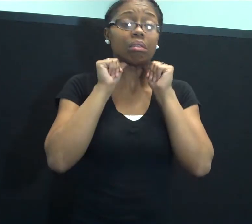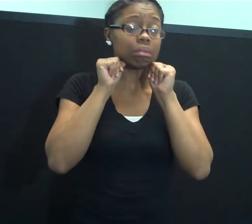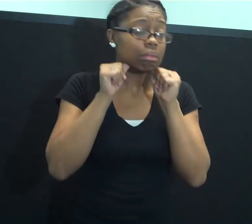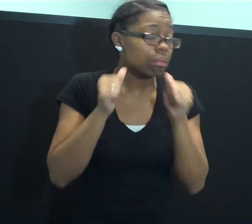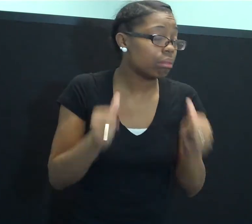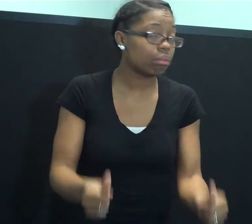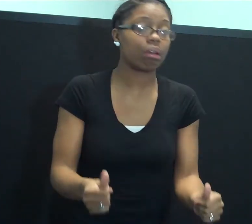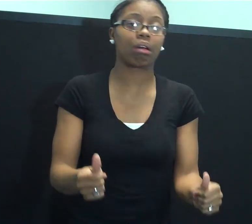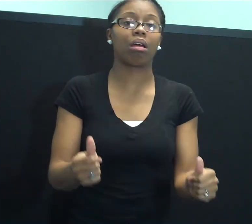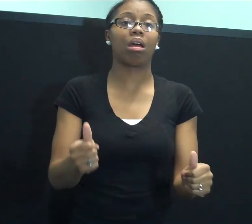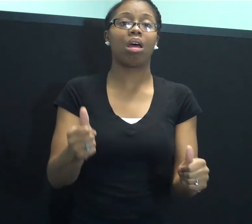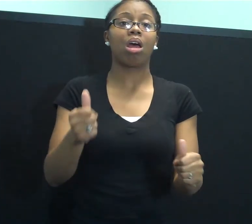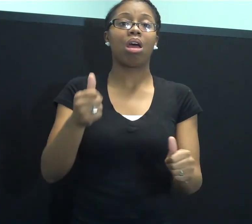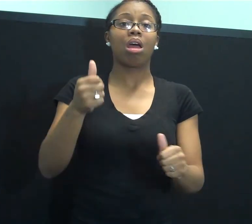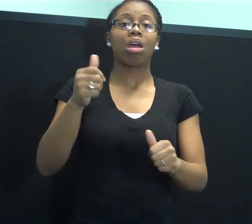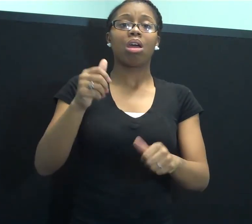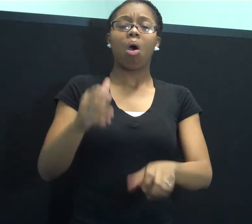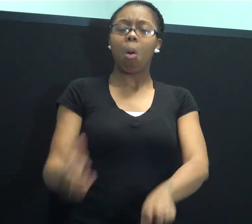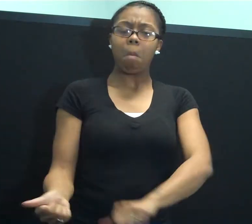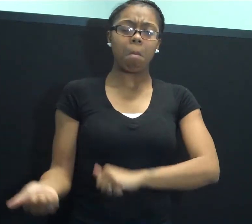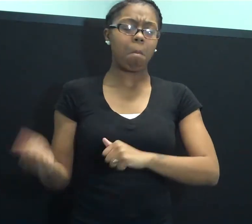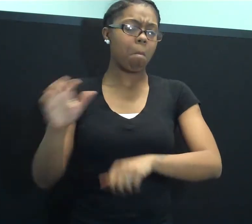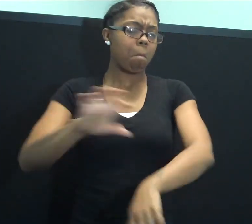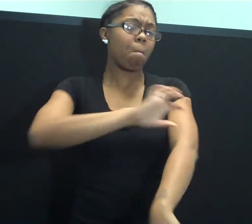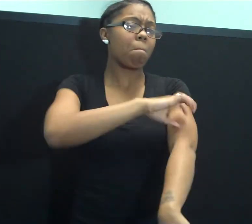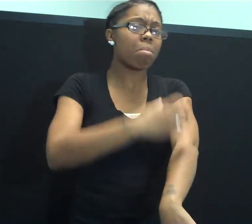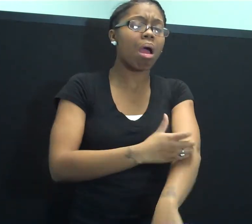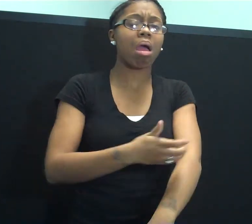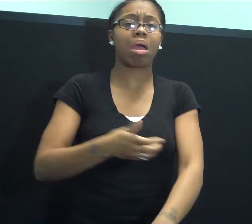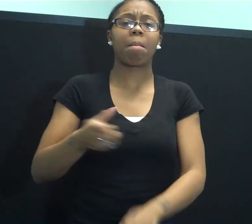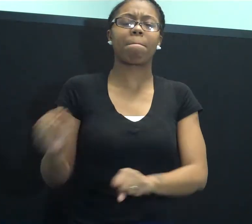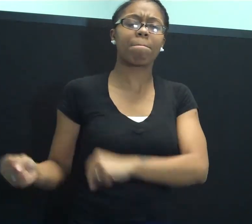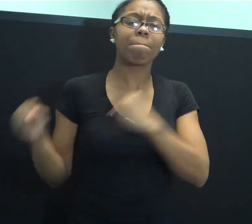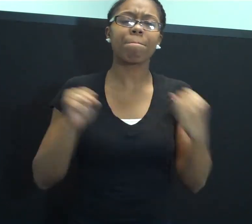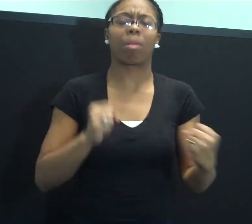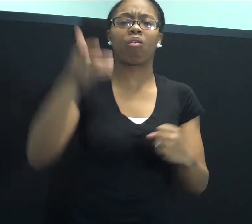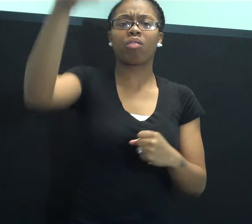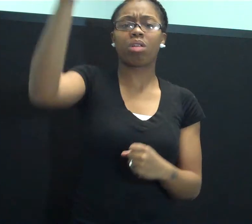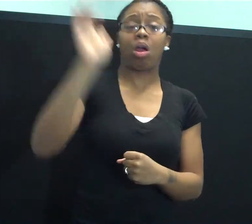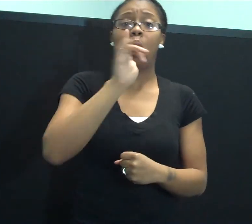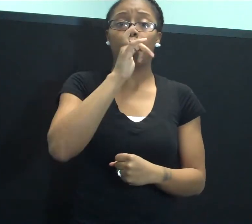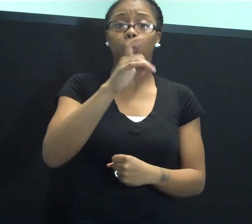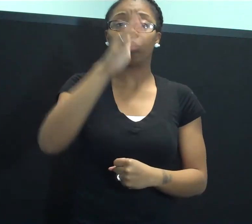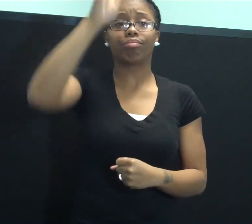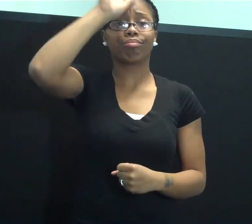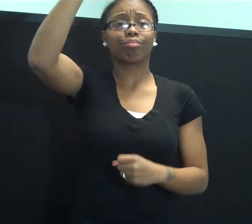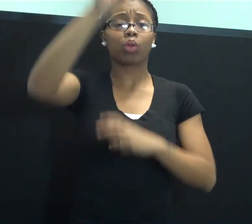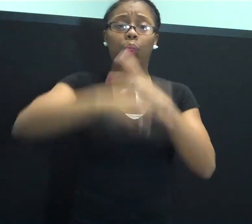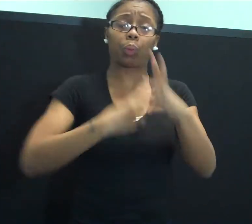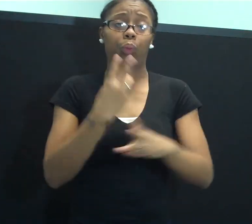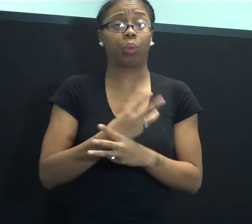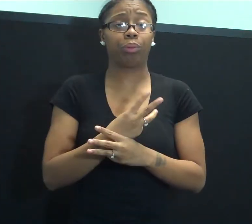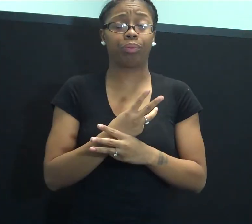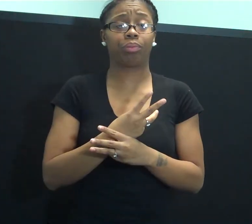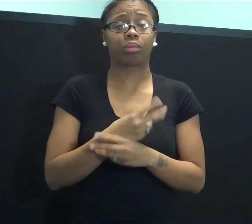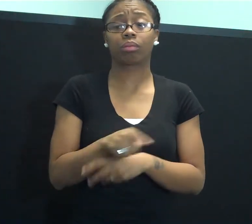single, almighty, powerful God who created the world. The Buddha is simply a human